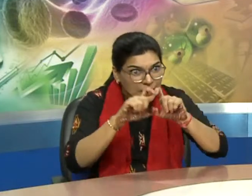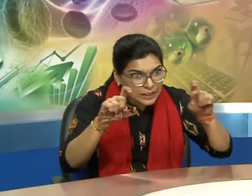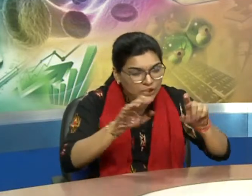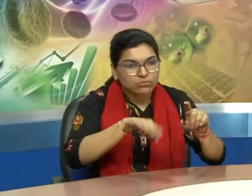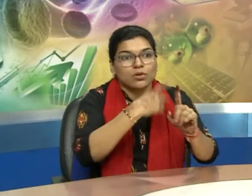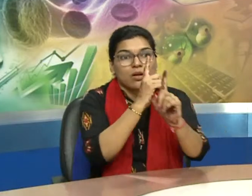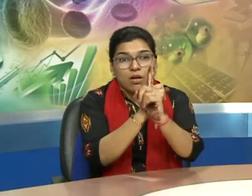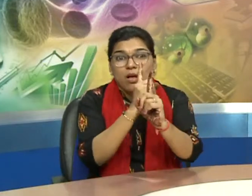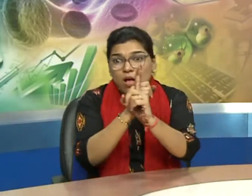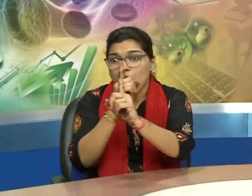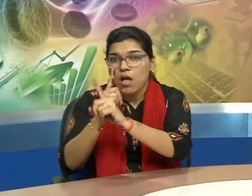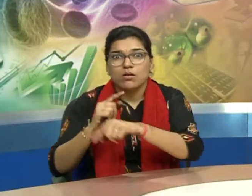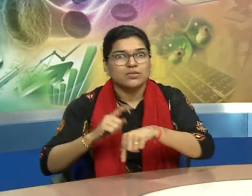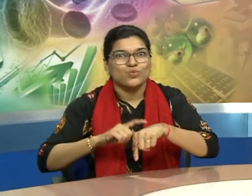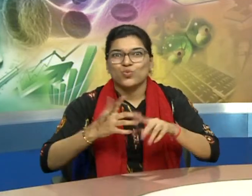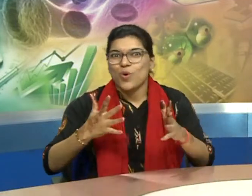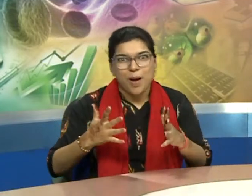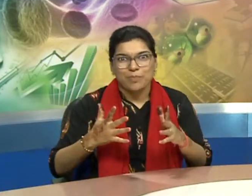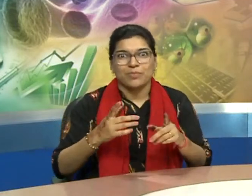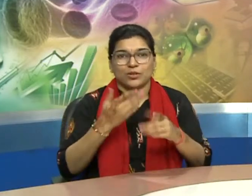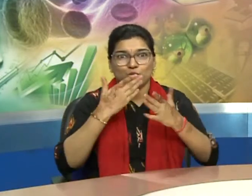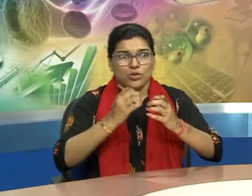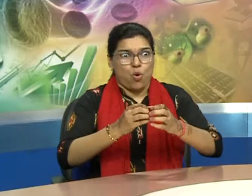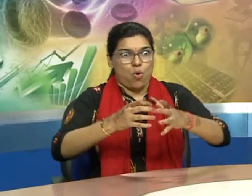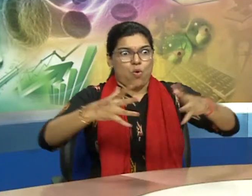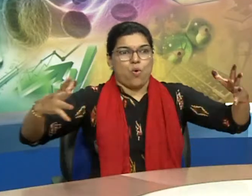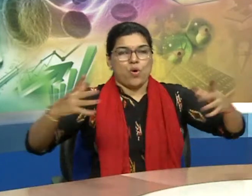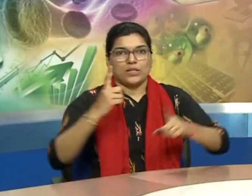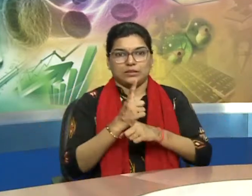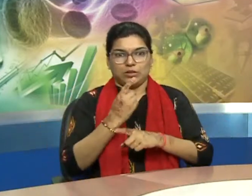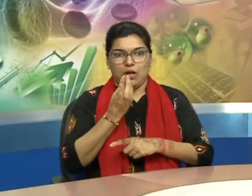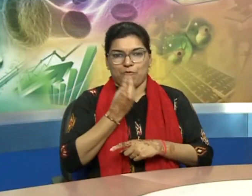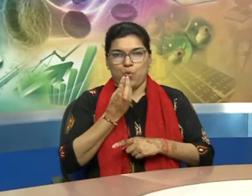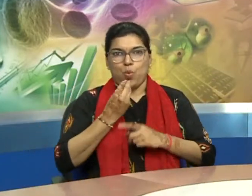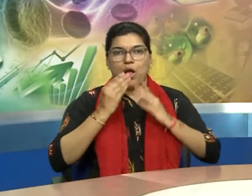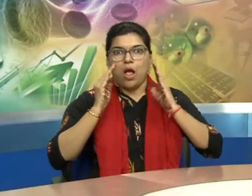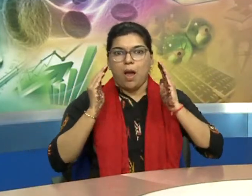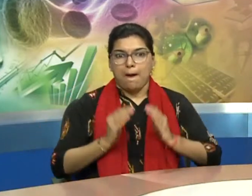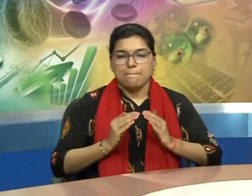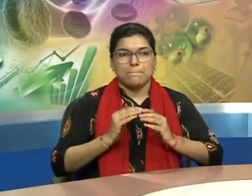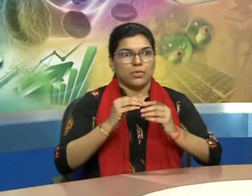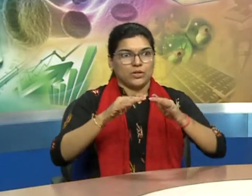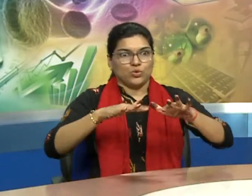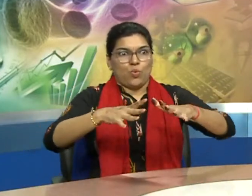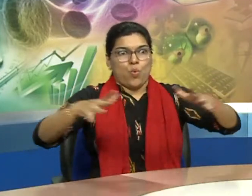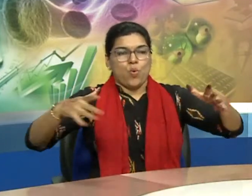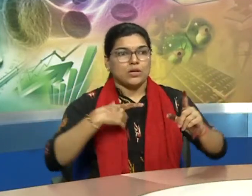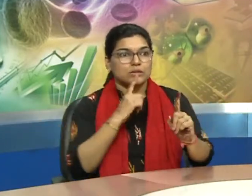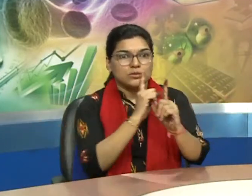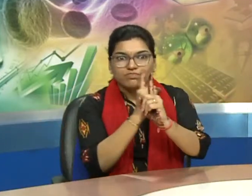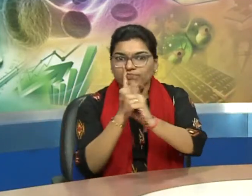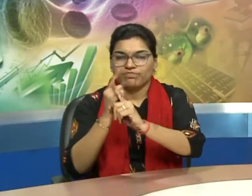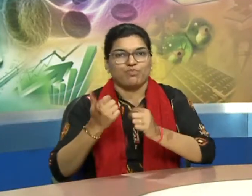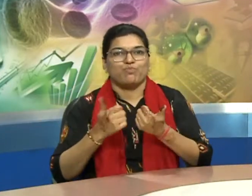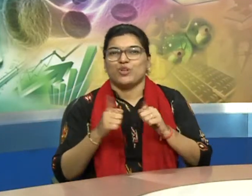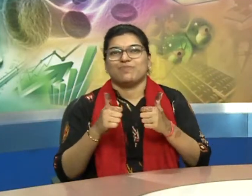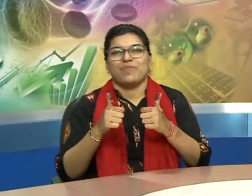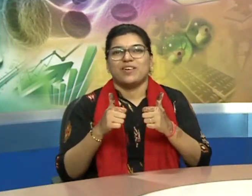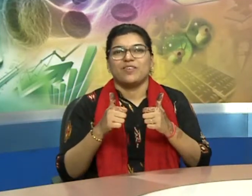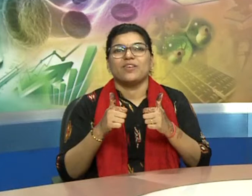each student, because it will take a long time. Teachers are very few and students are more in